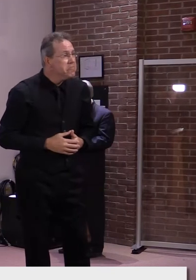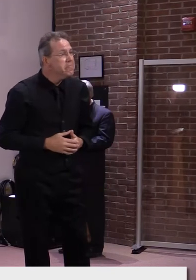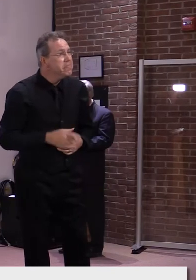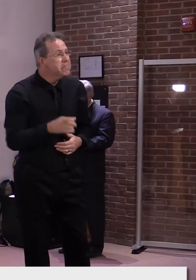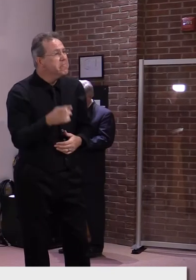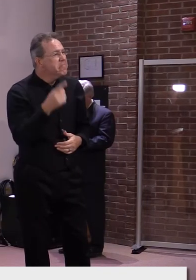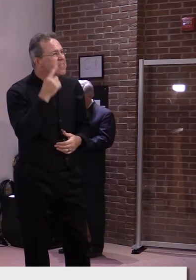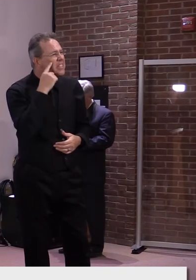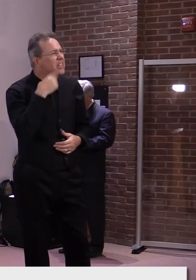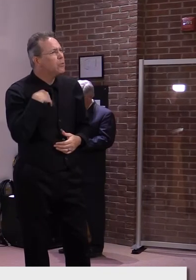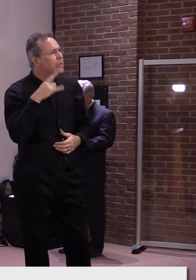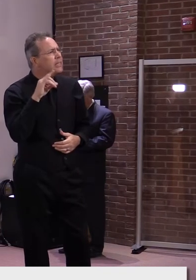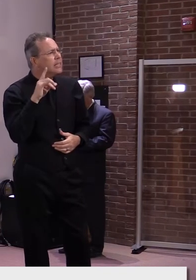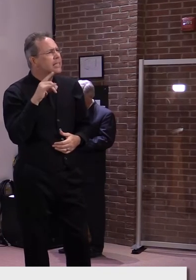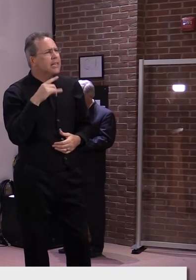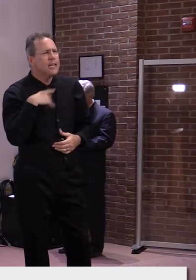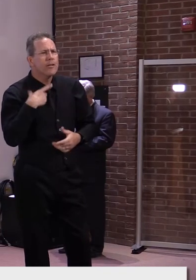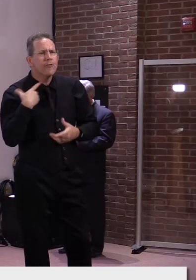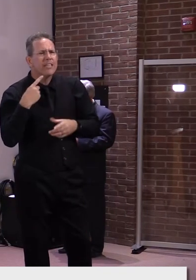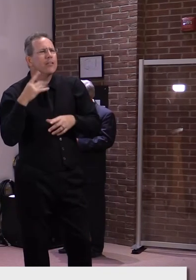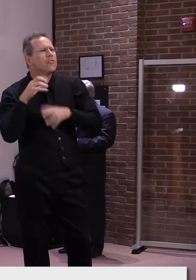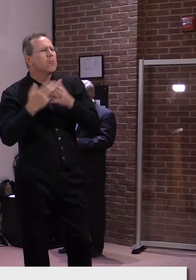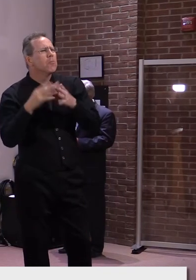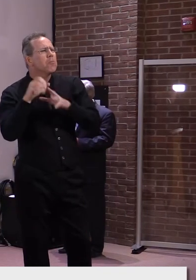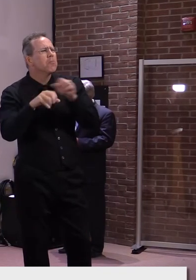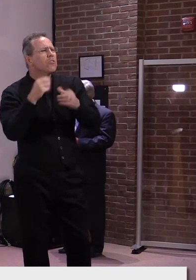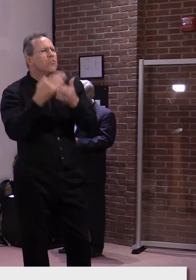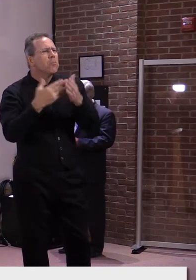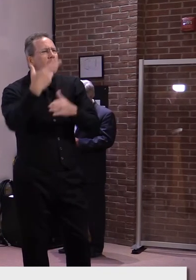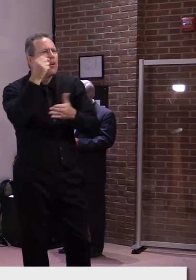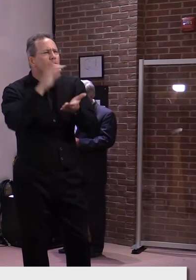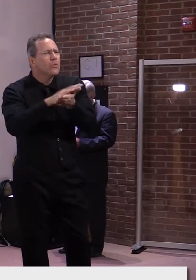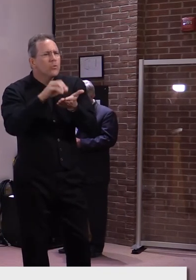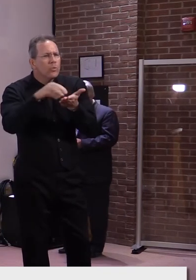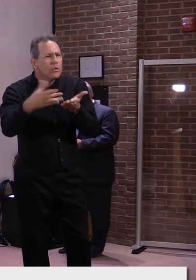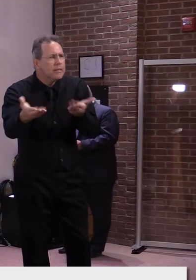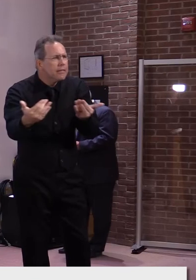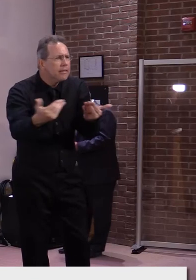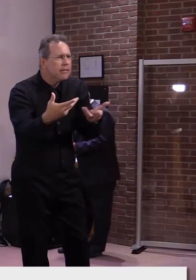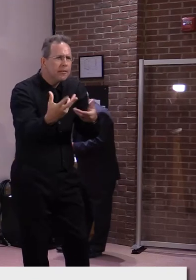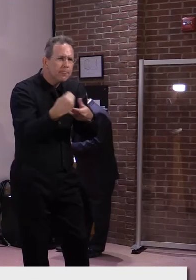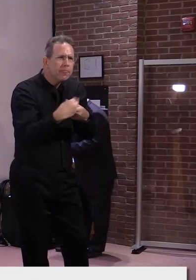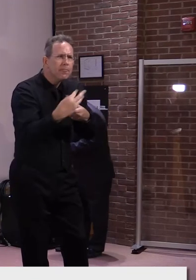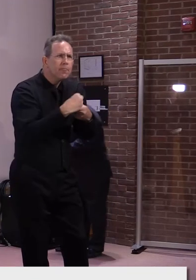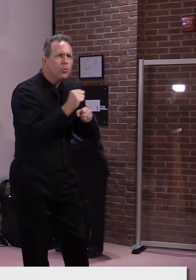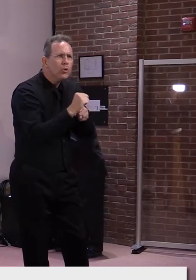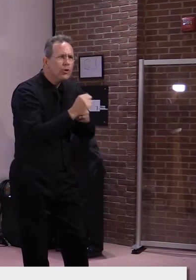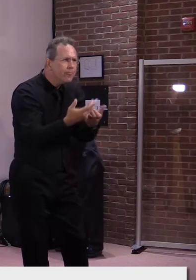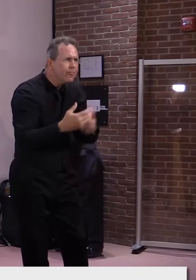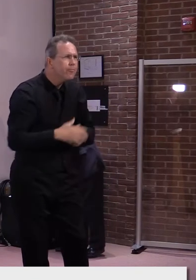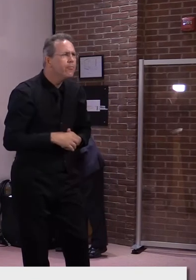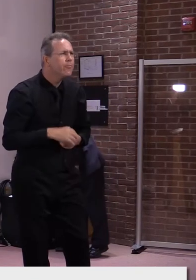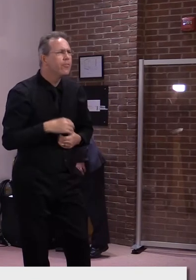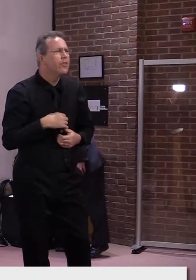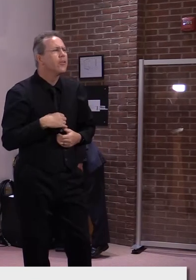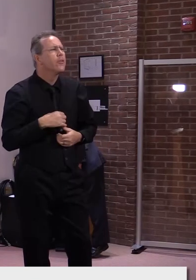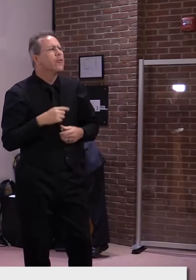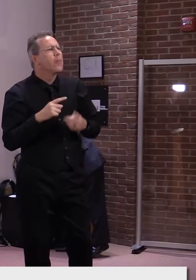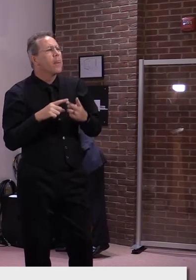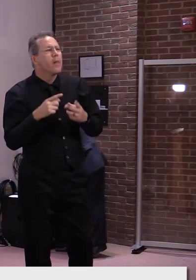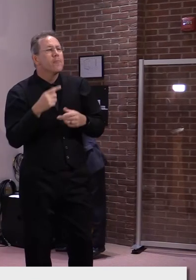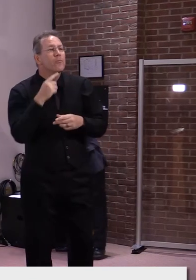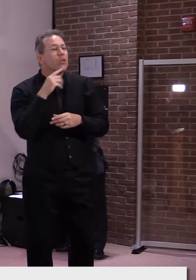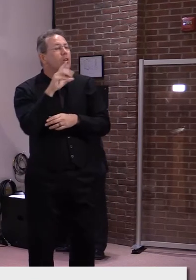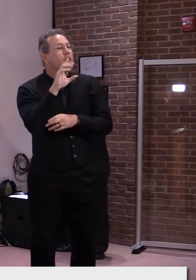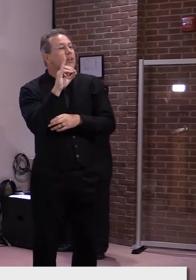be a question for either Labor or ACCD, but I'm not sure who's on today. But